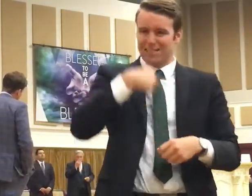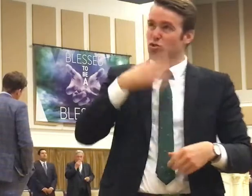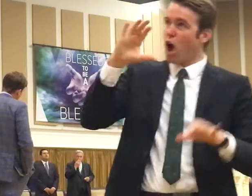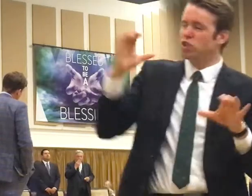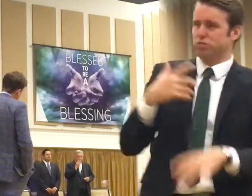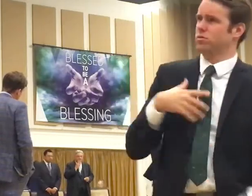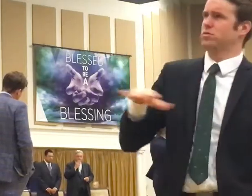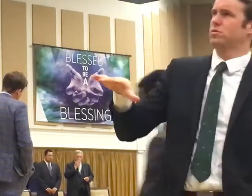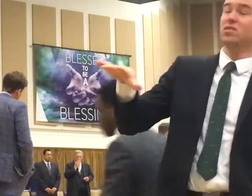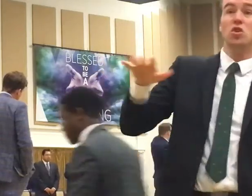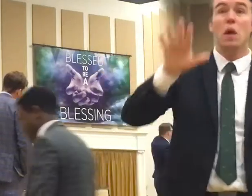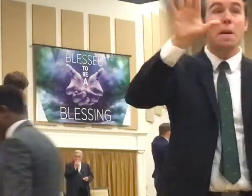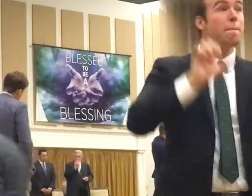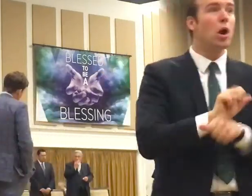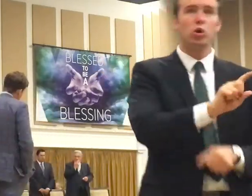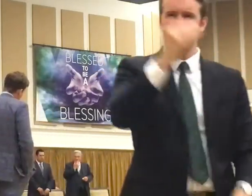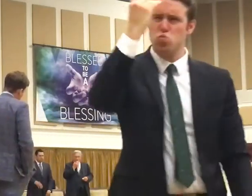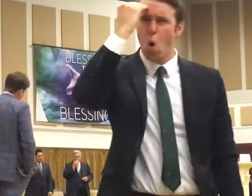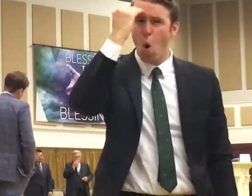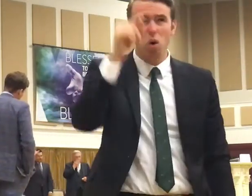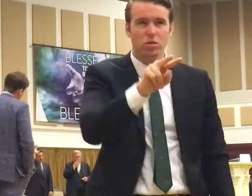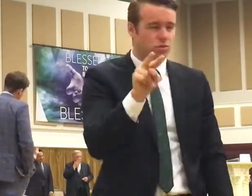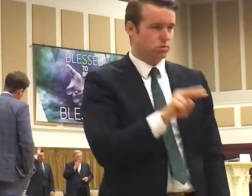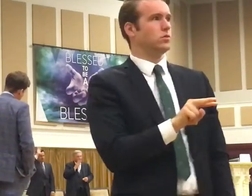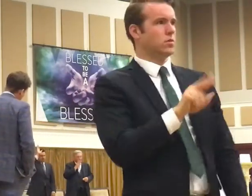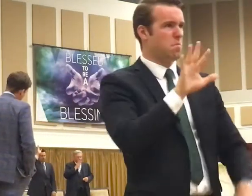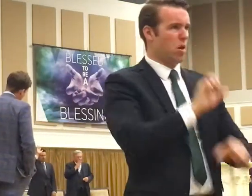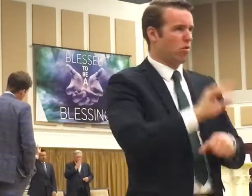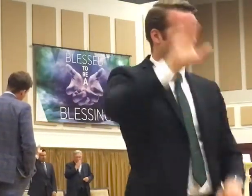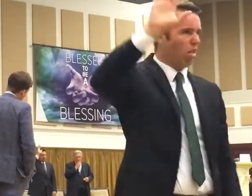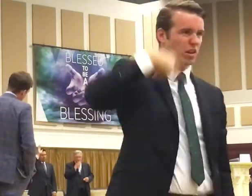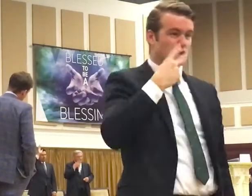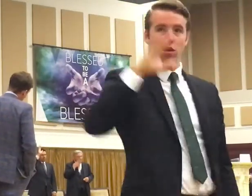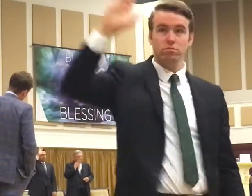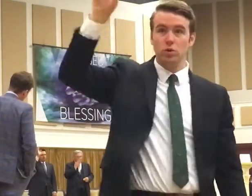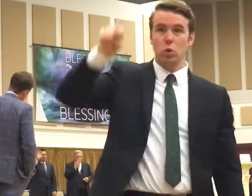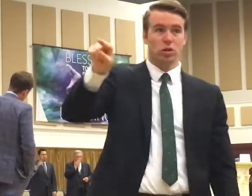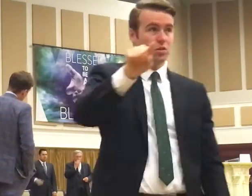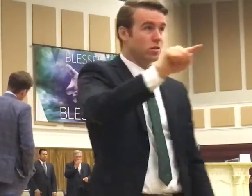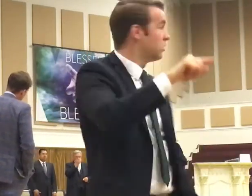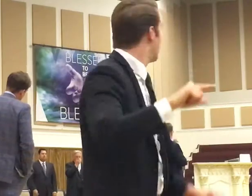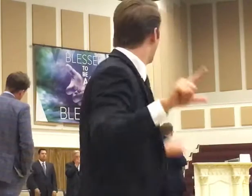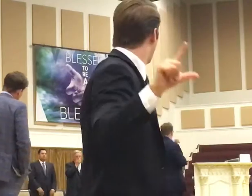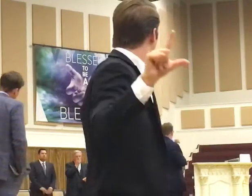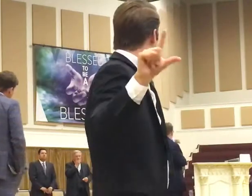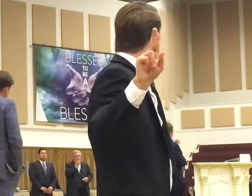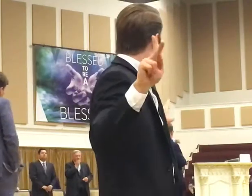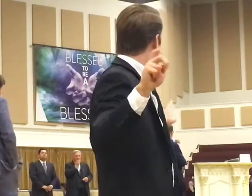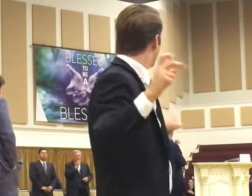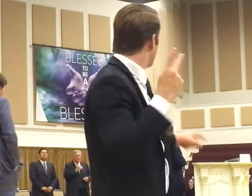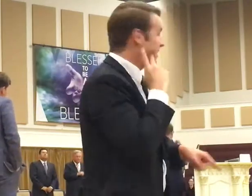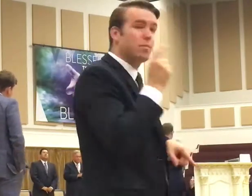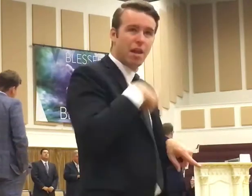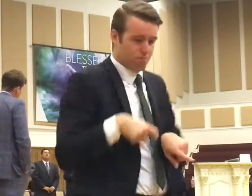Anybody ever had a miracle you know is a miracle? Let me see it here. Luke, you ever seen the lame